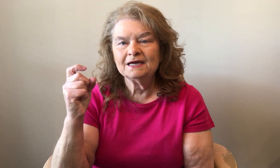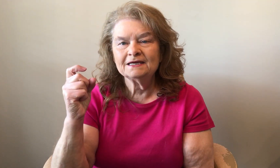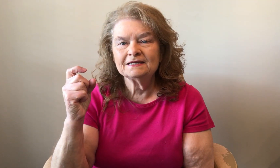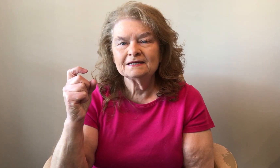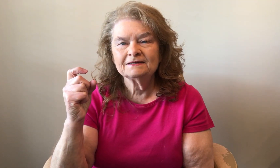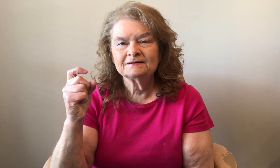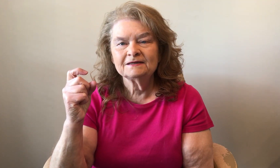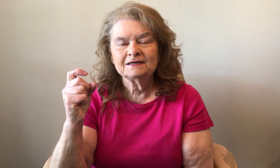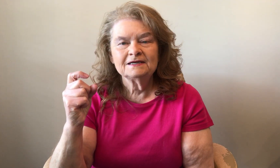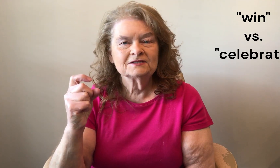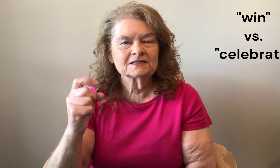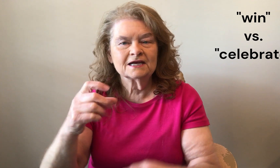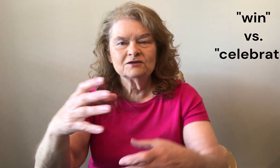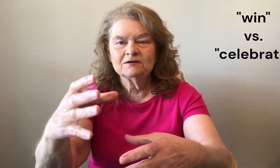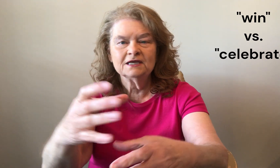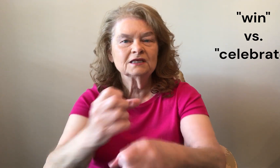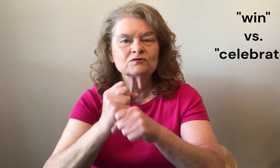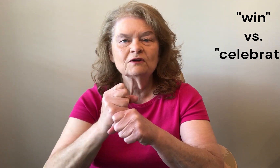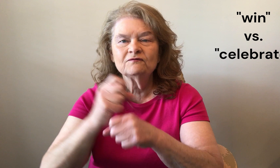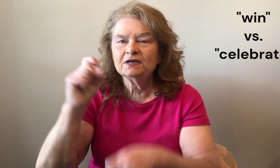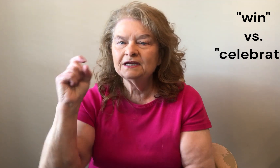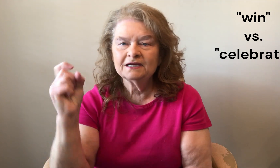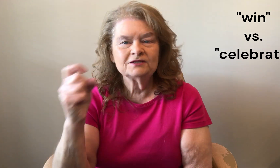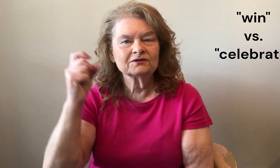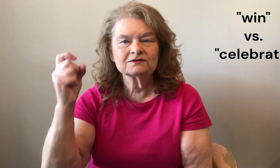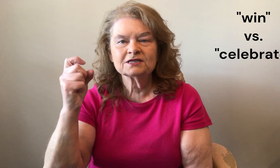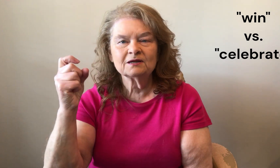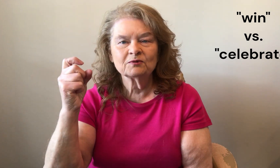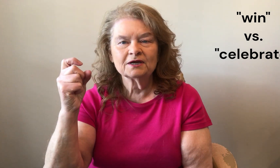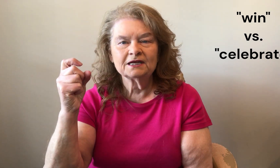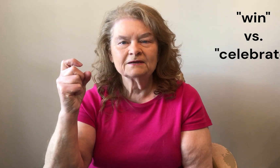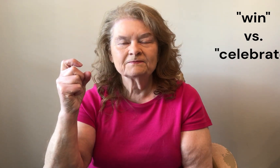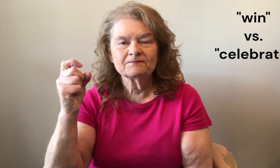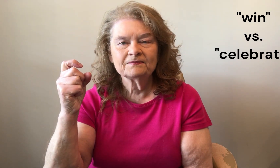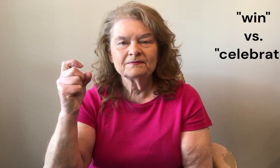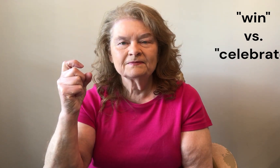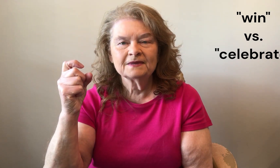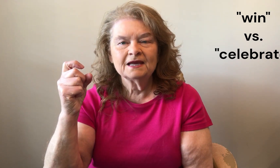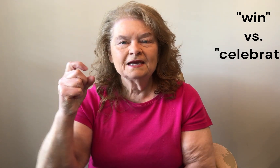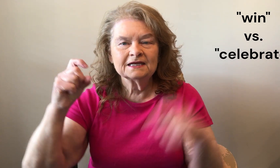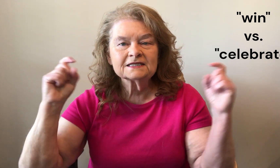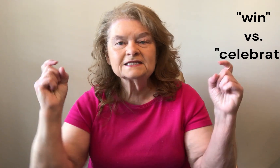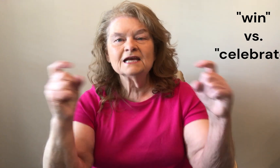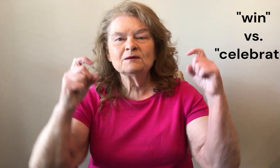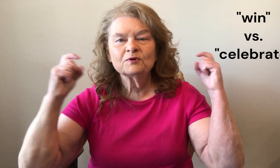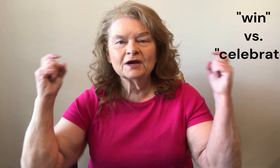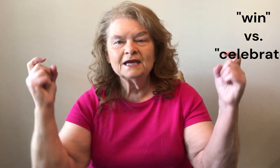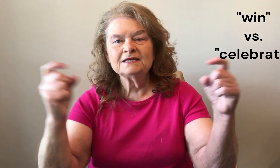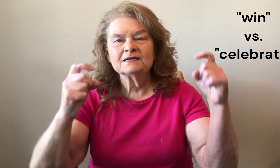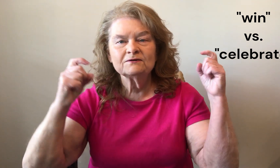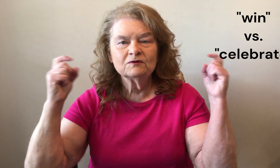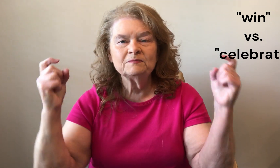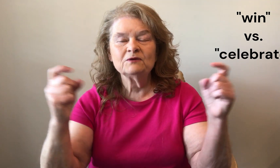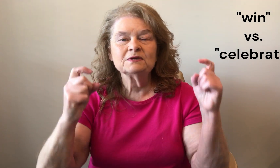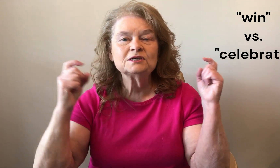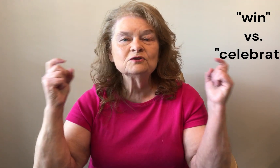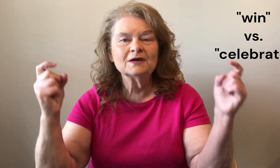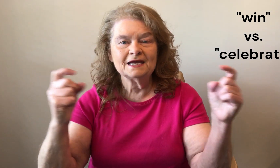Win. So it's like you get the trophy and you're celebrating. Now celebrate would be with 2